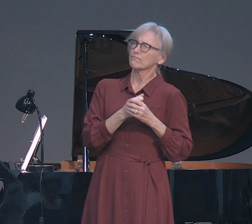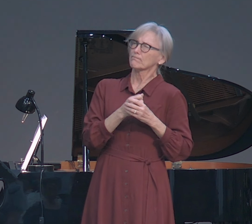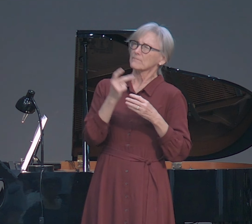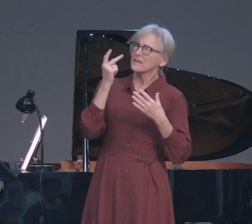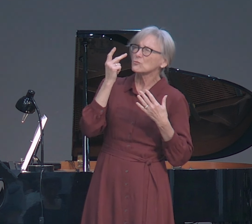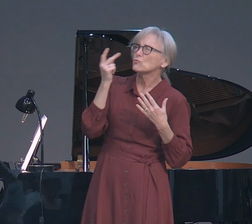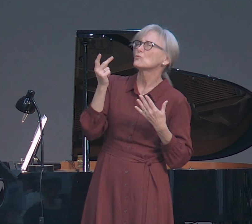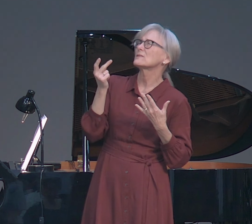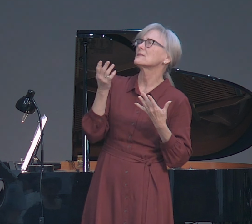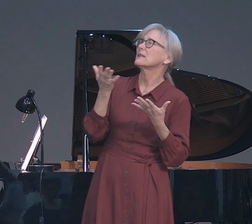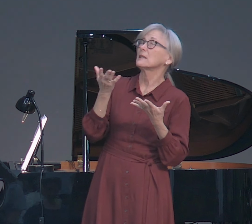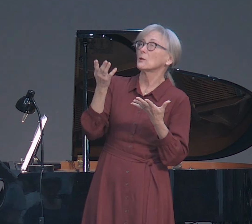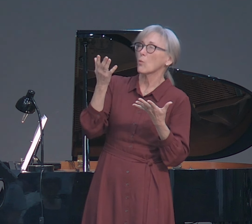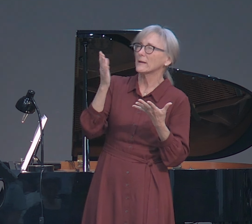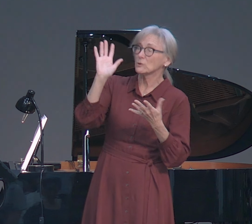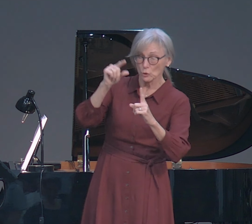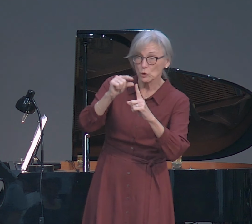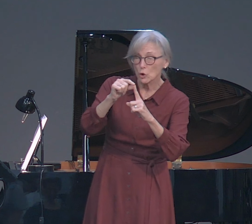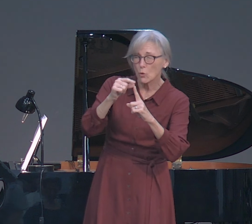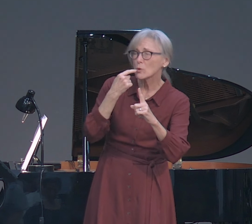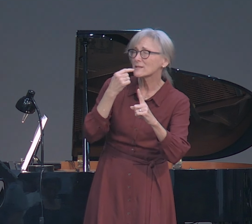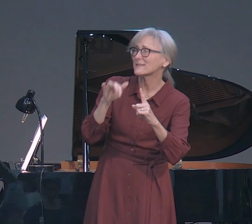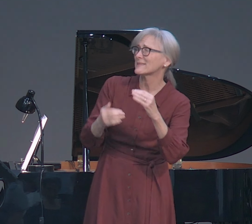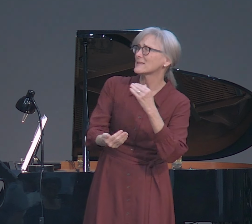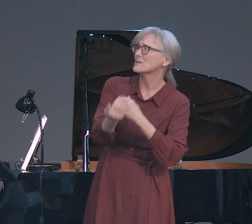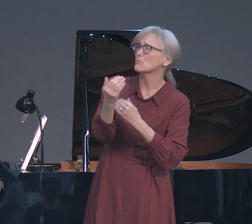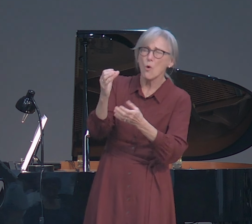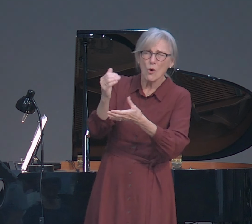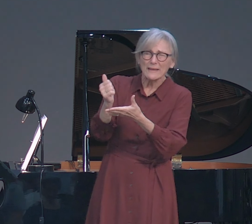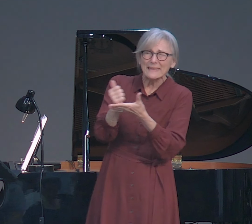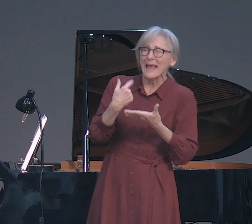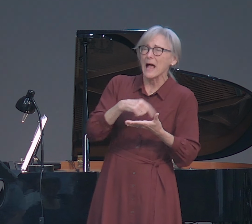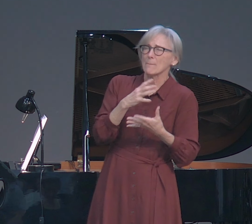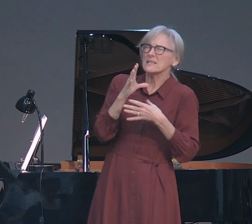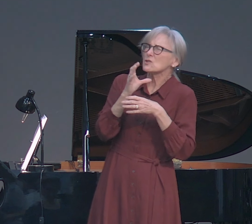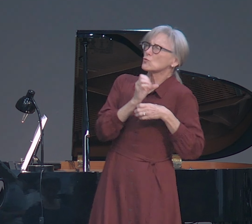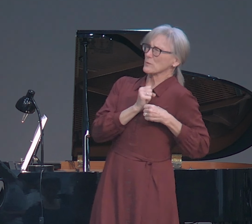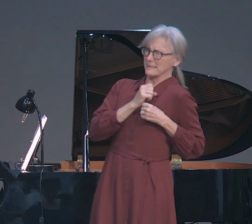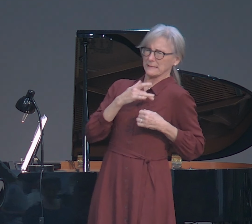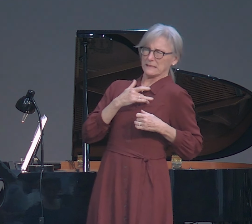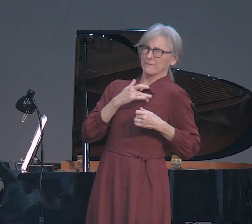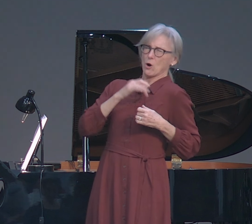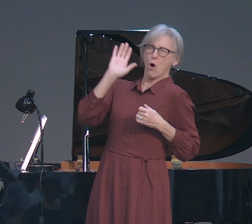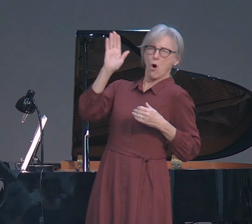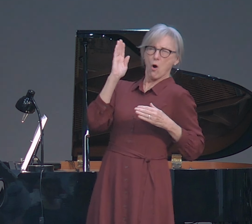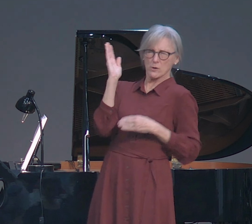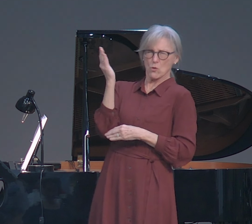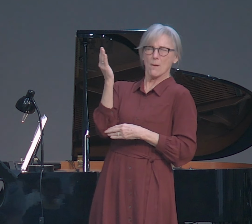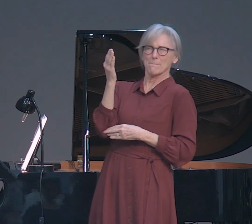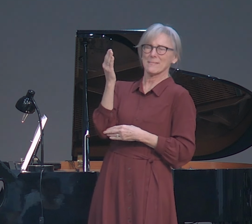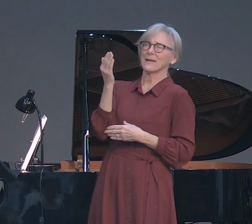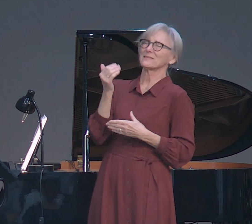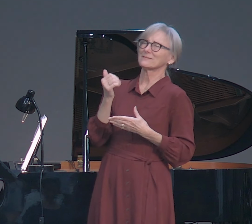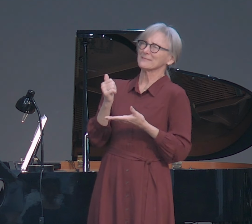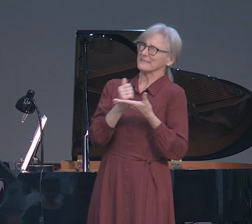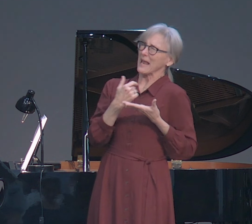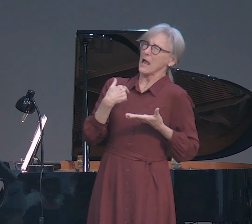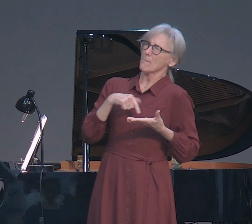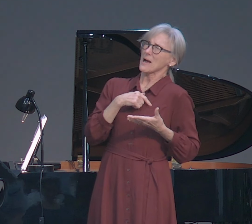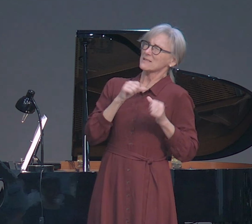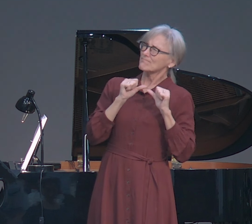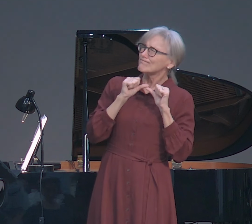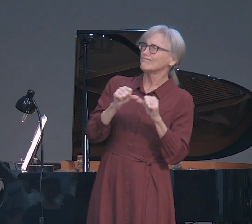you have to say through your word. And I pray that as we receive the message, we would not lose that dependency upon you and that